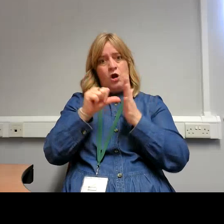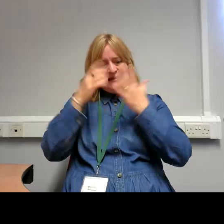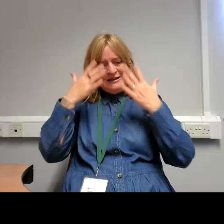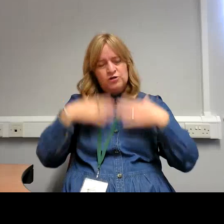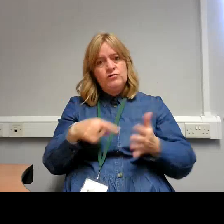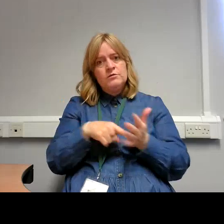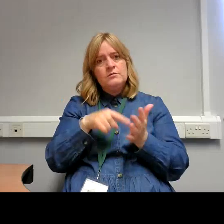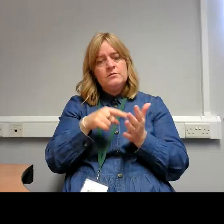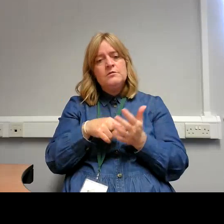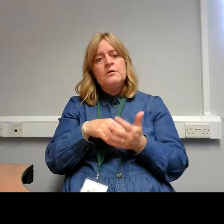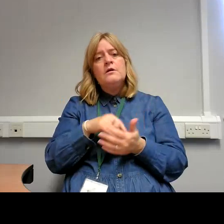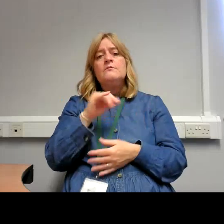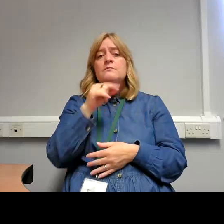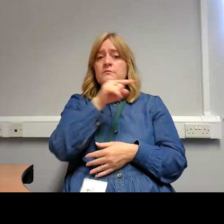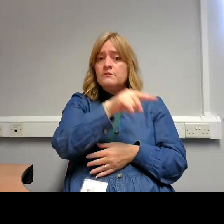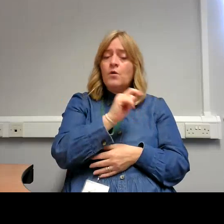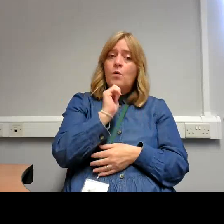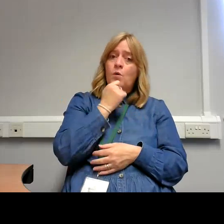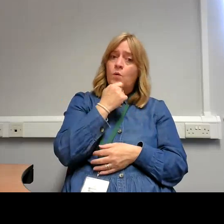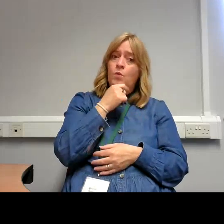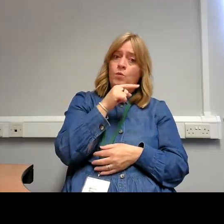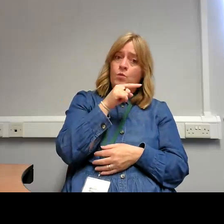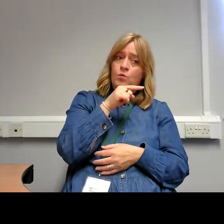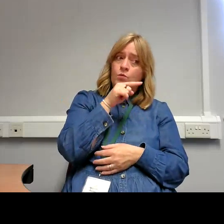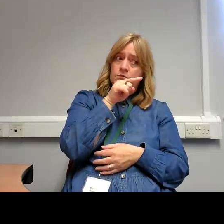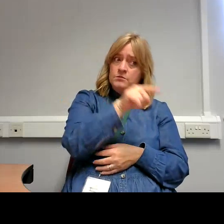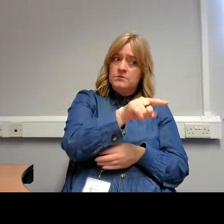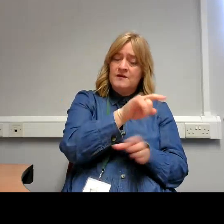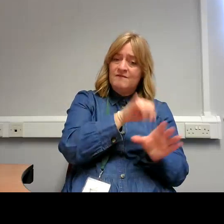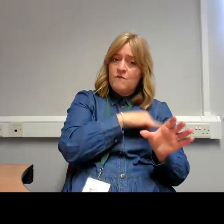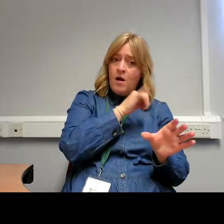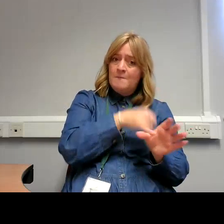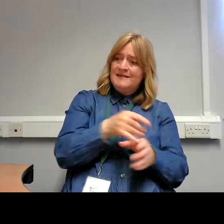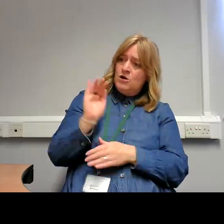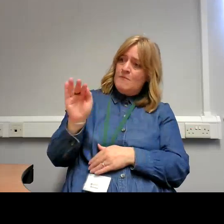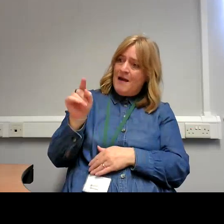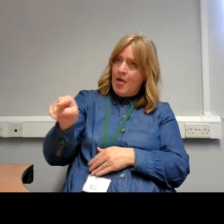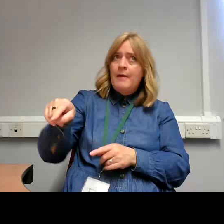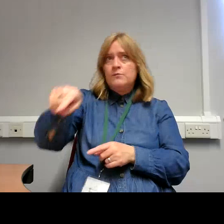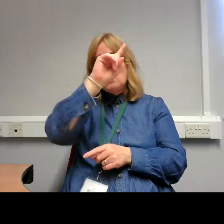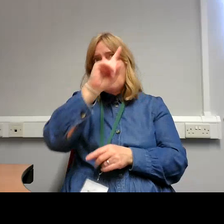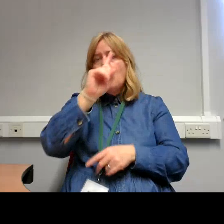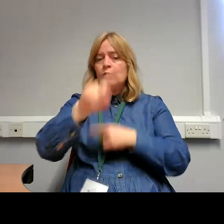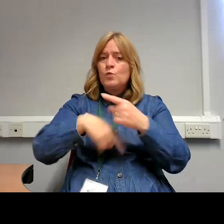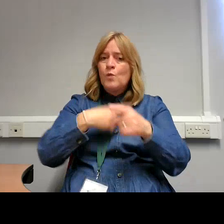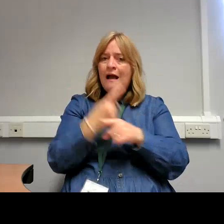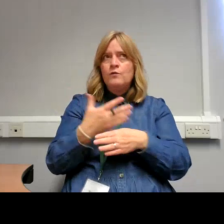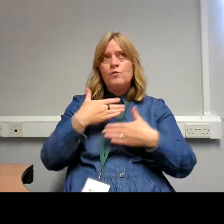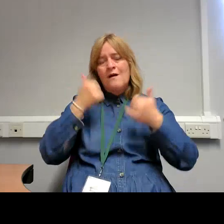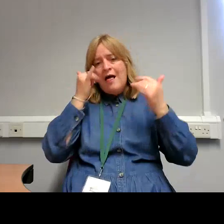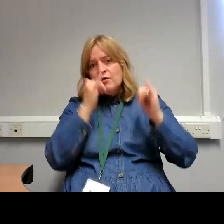to remind or prompt them to attend for their annual health check with their GP?